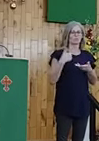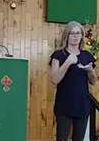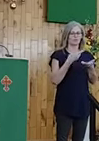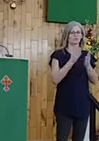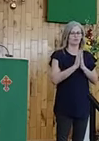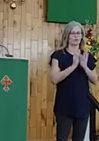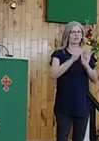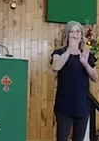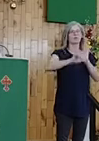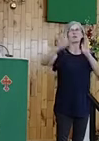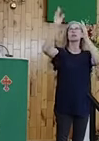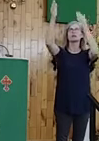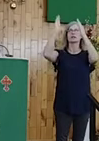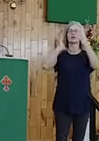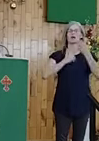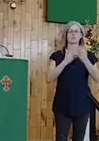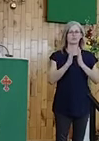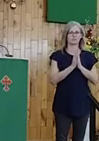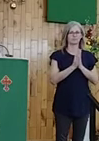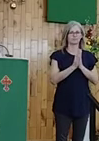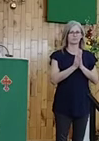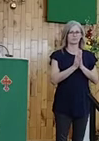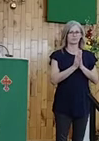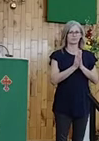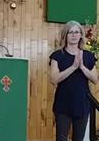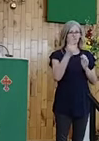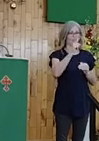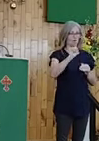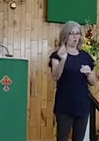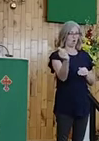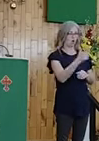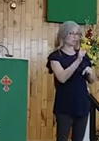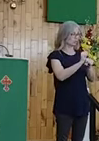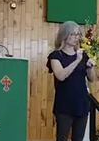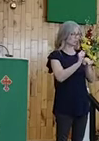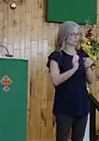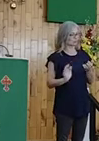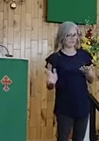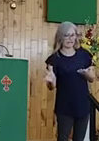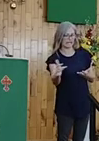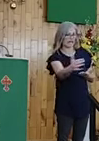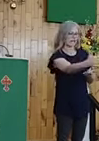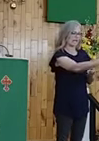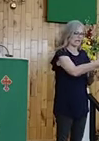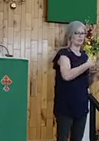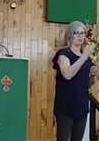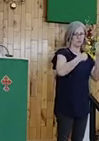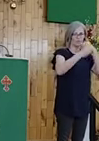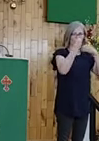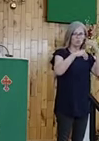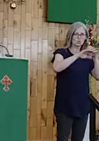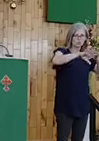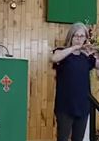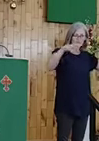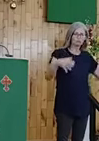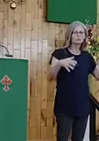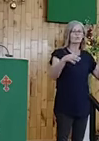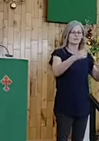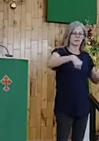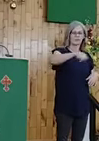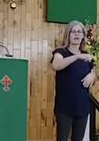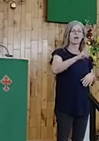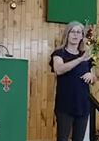Lord. Lord, hear our prayer. For all who labor to gather in the harvest, that they and their important work